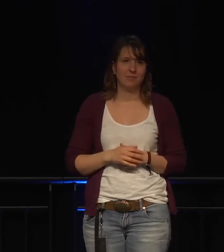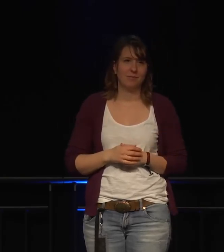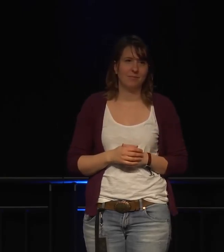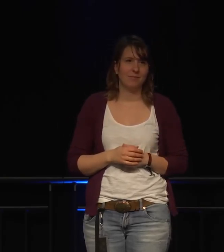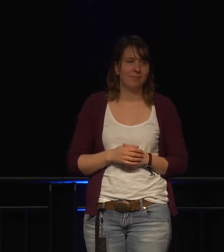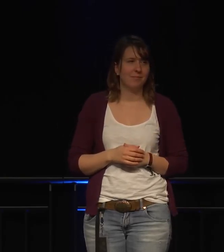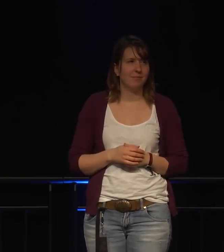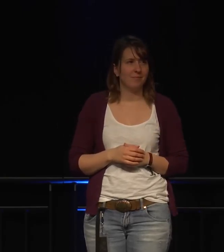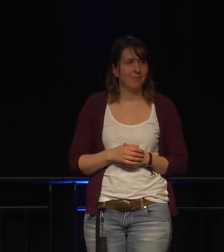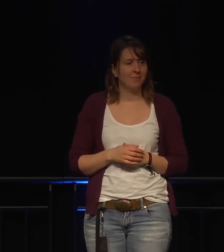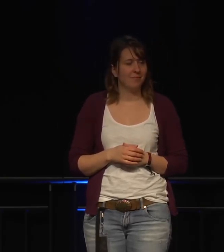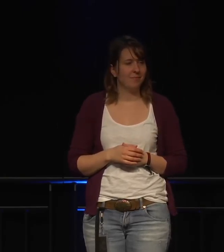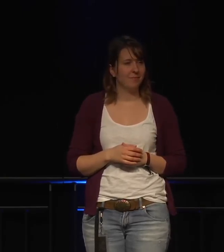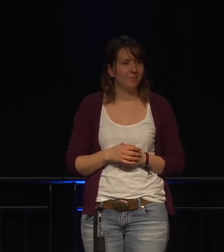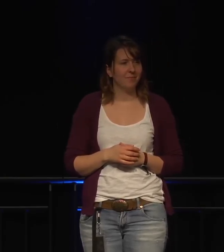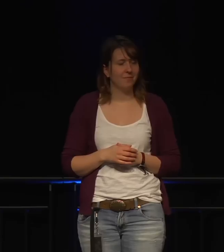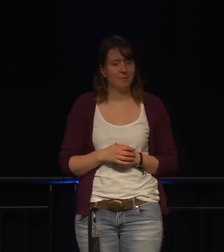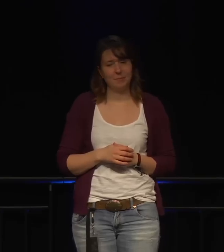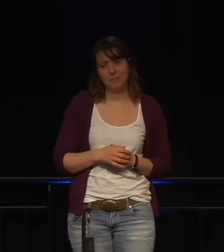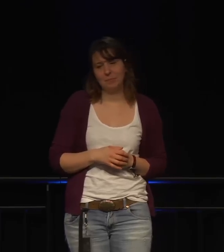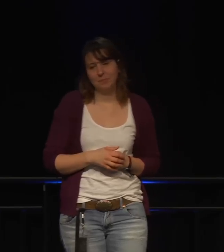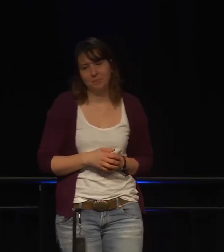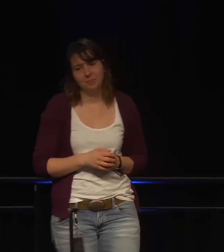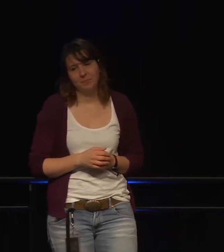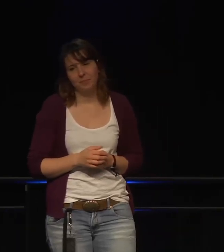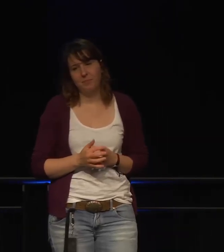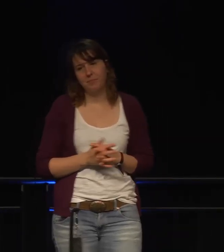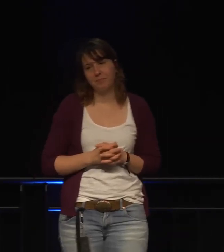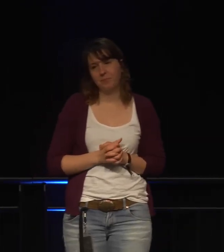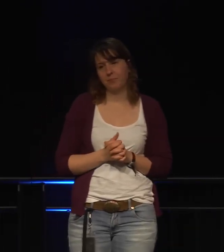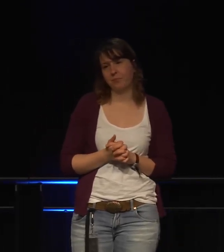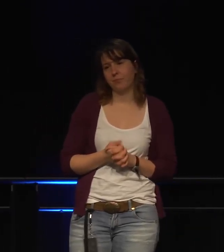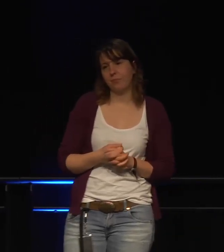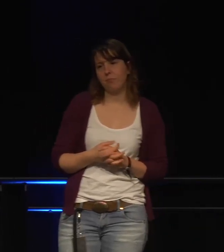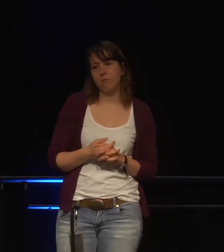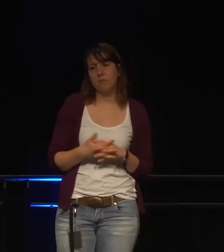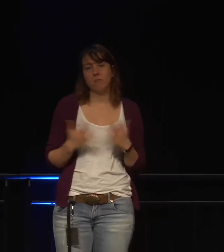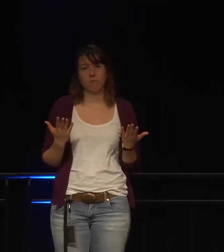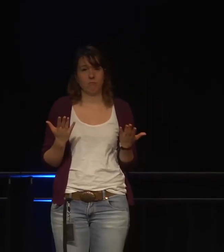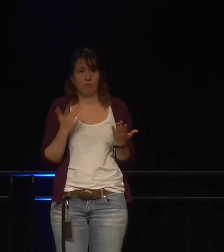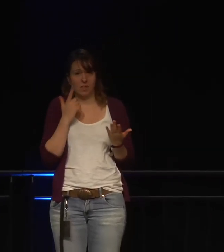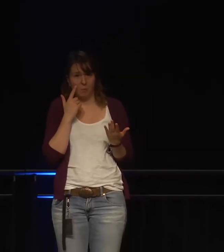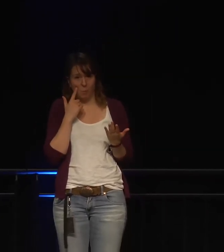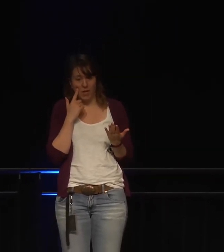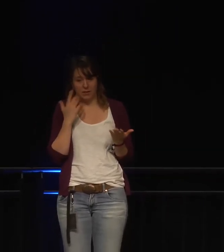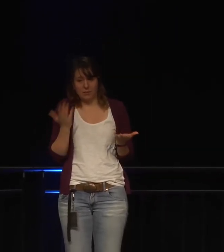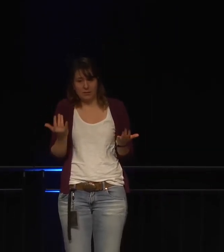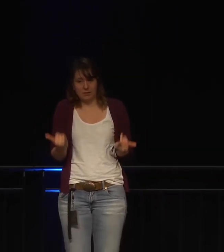coming to the part where I want to speak about what we can do against